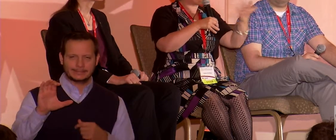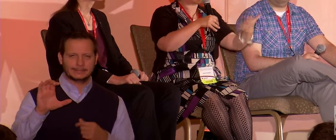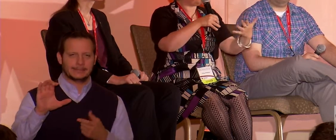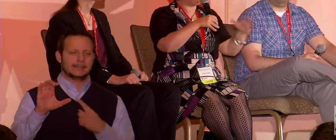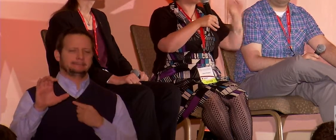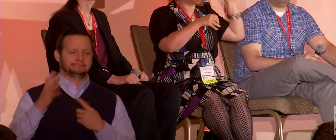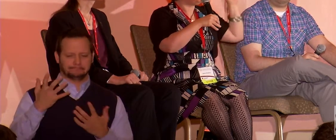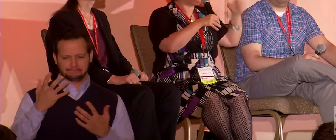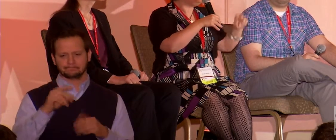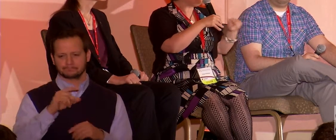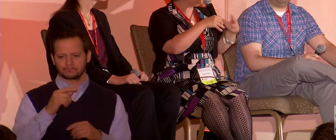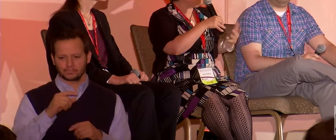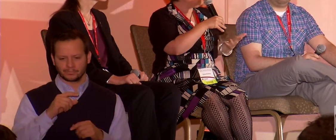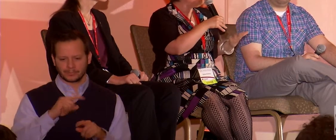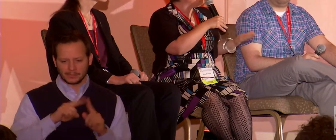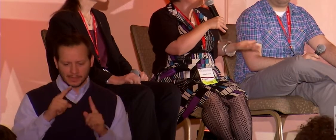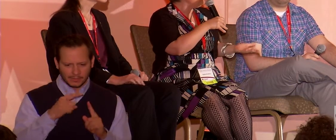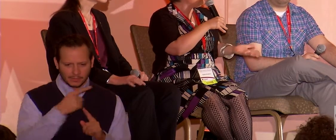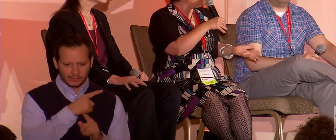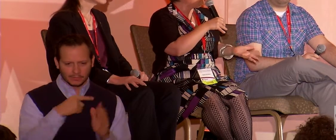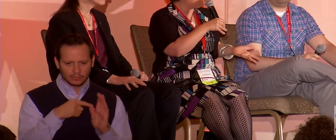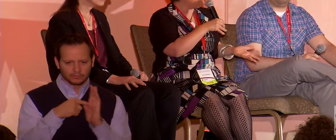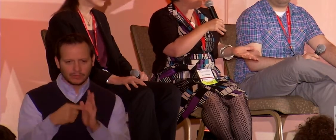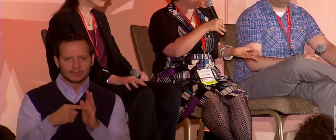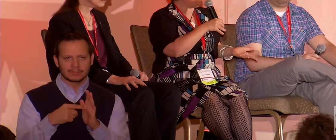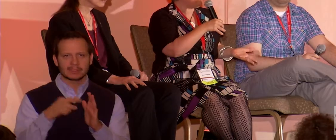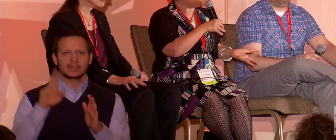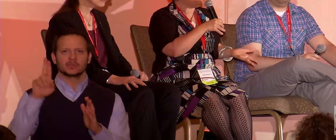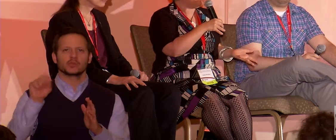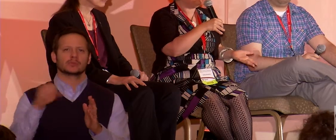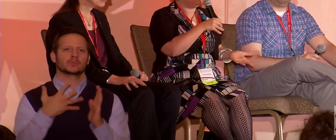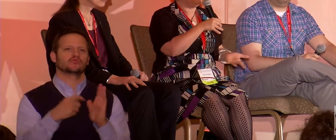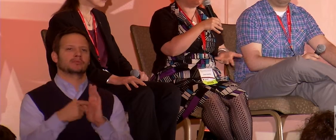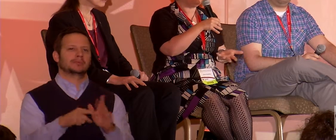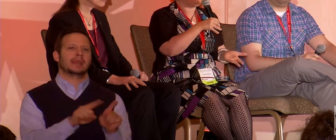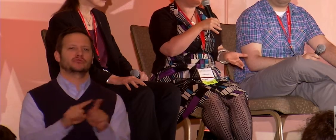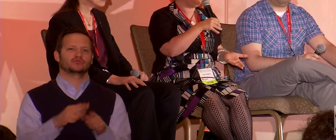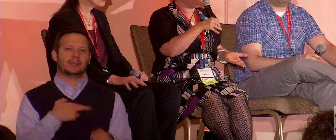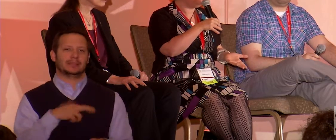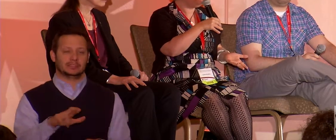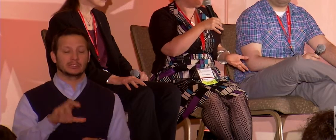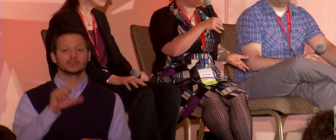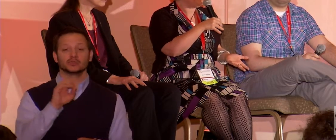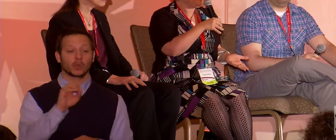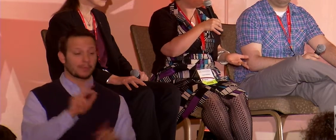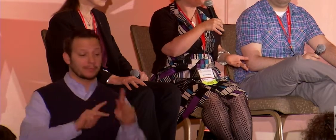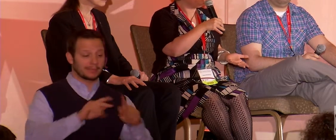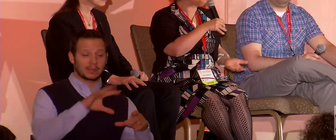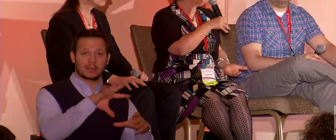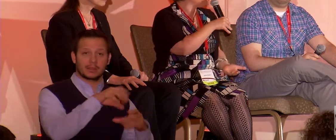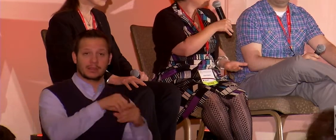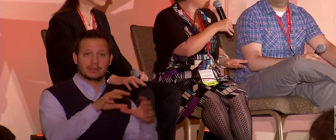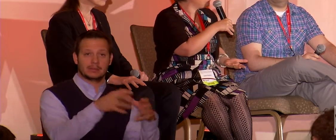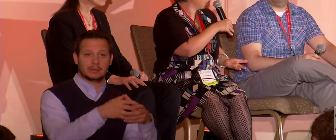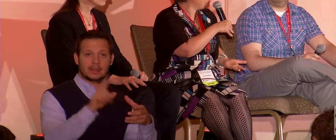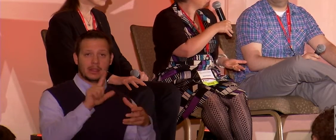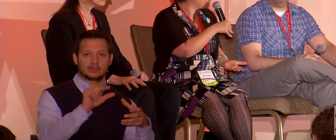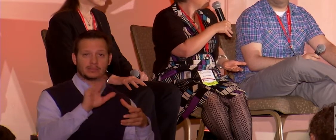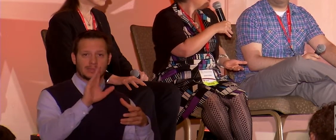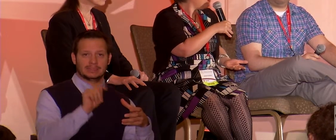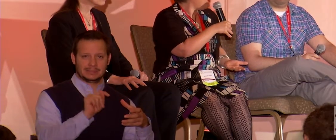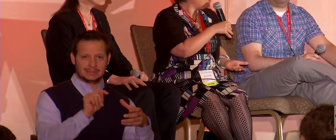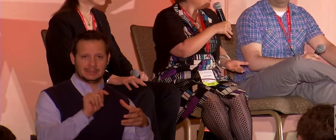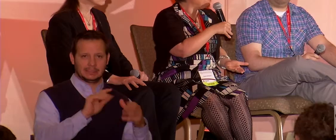to present us as just like you by presenting us as religious. And so the atheists in the LGBT movement have been kind of deliberately thrown under the